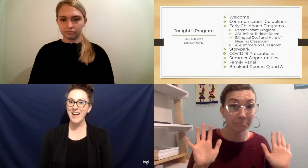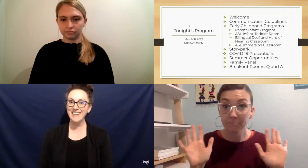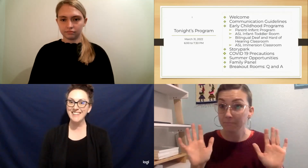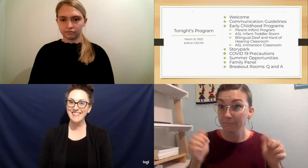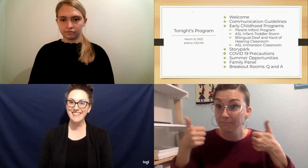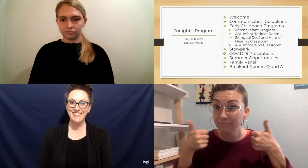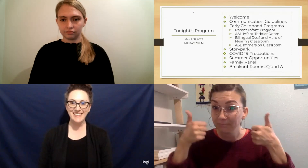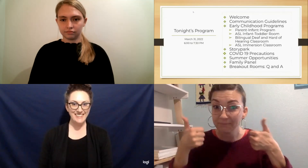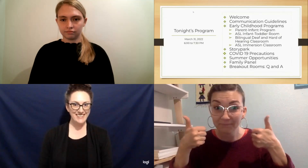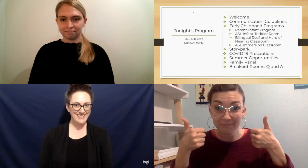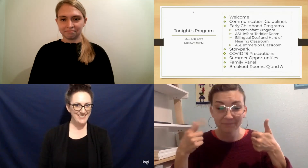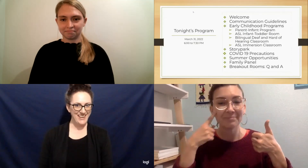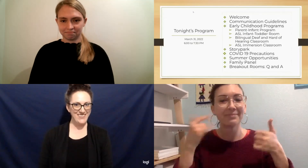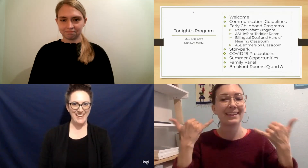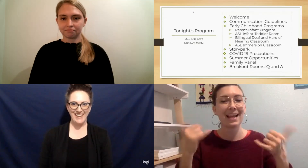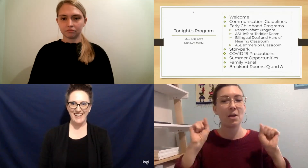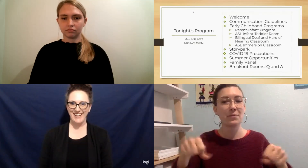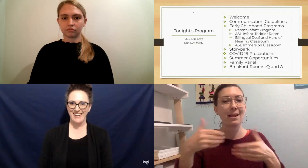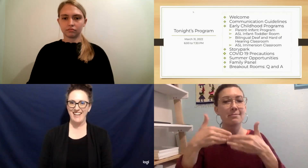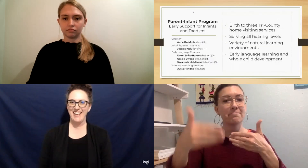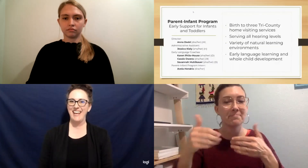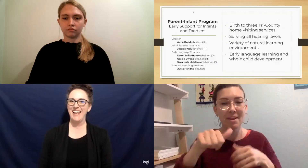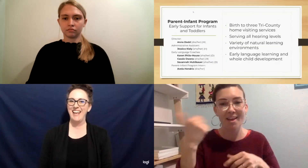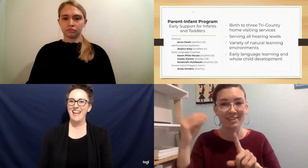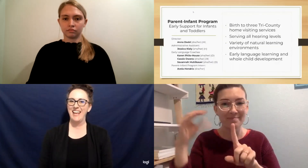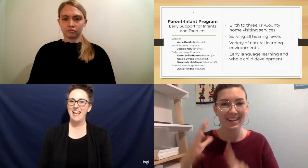Okay? All right.